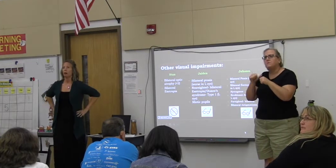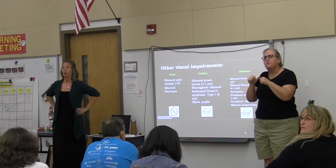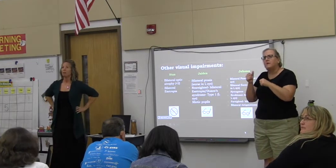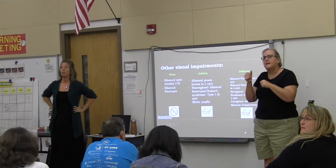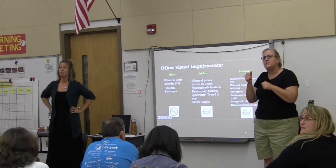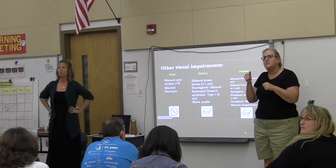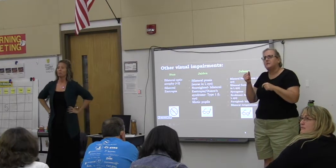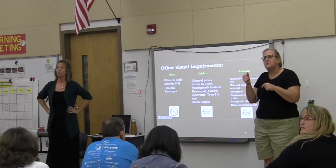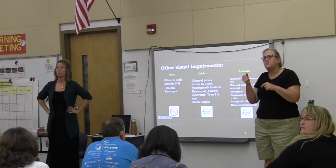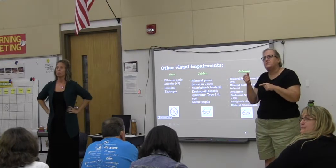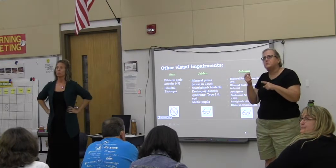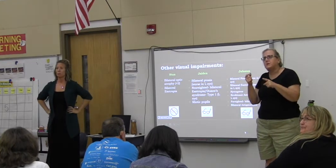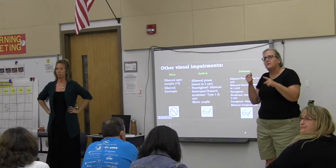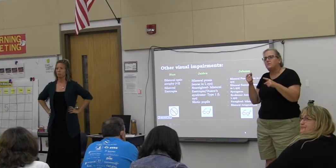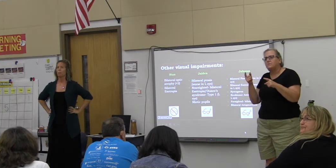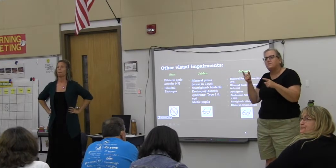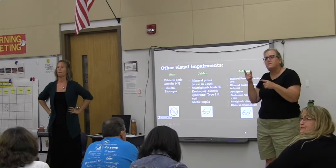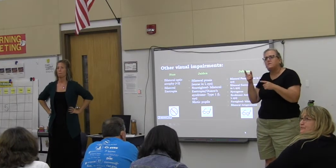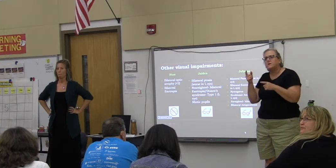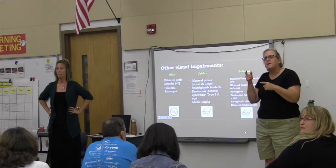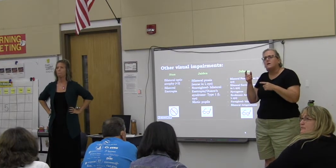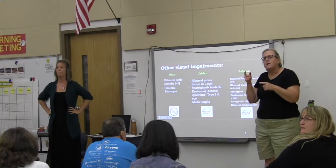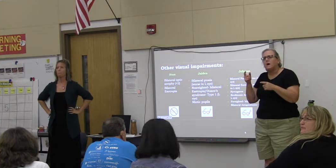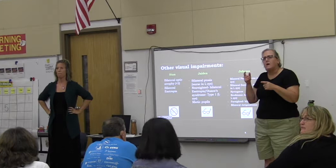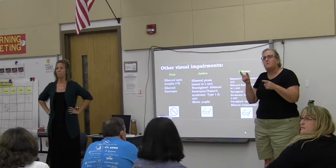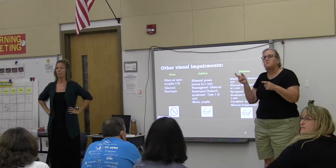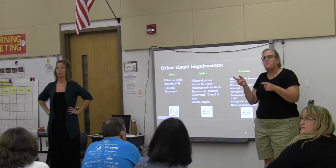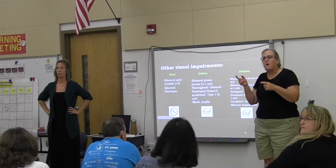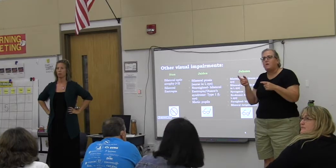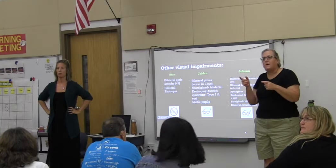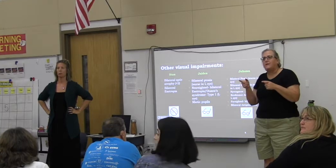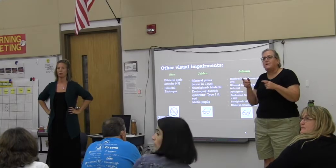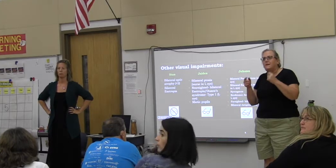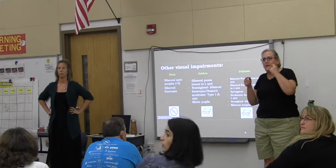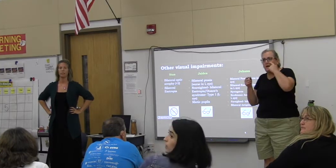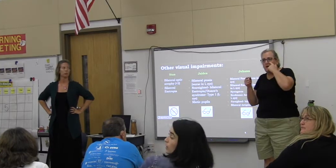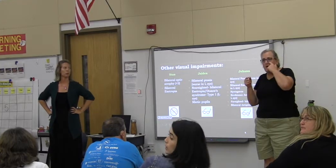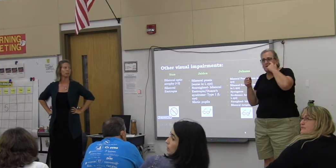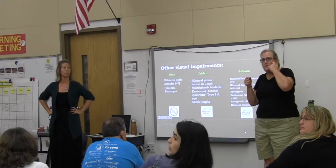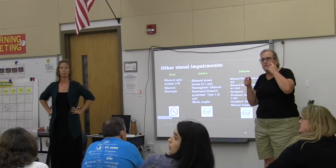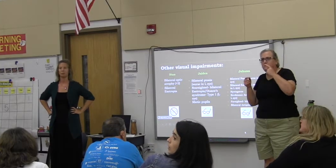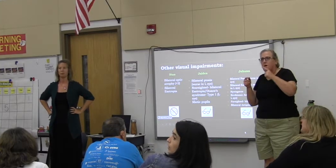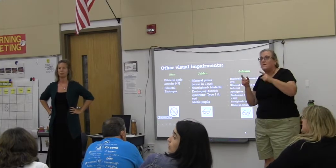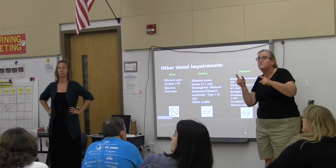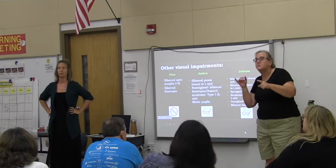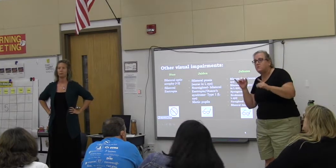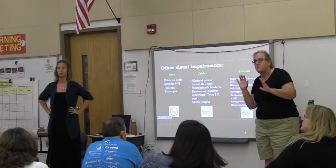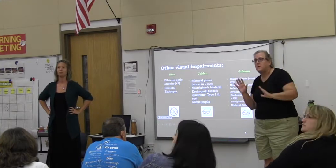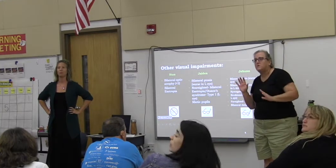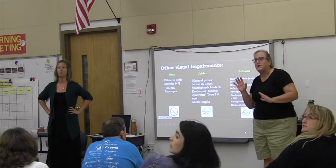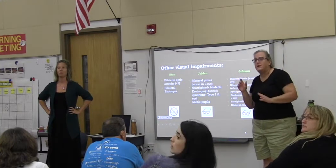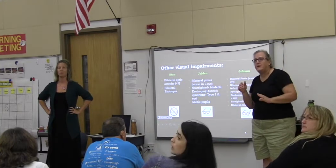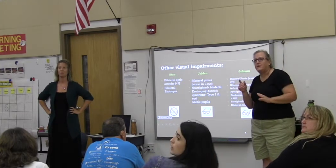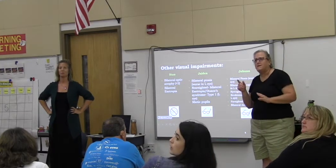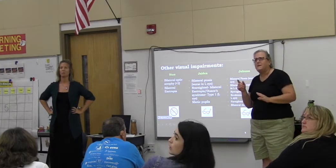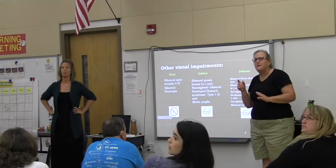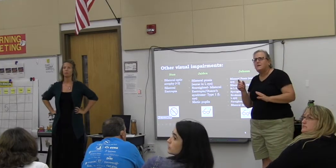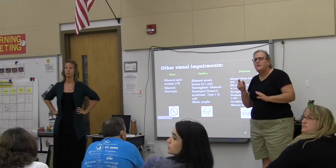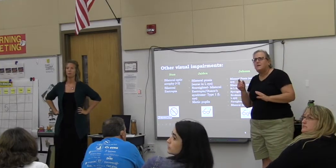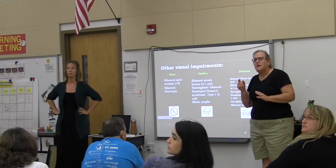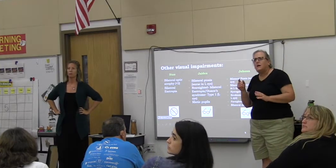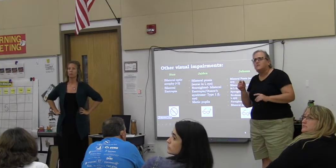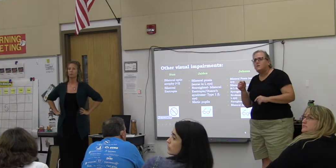I remember last year or 2 years ago, I was with Polly in a Israel. Israel, sorry,